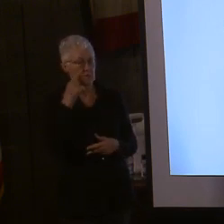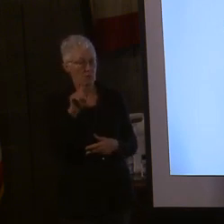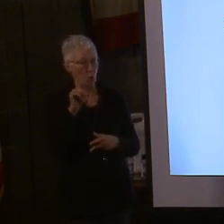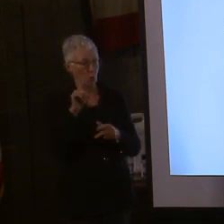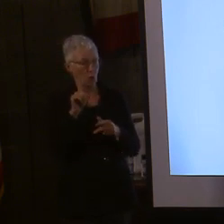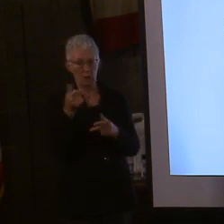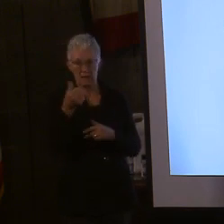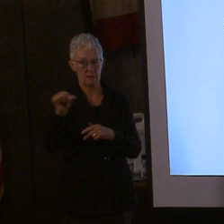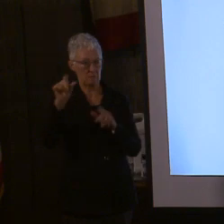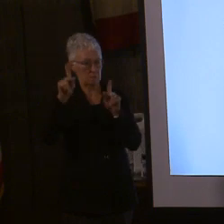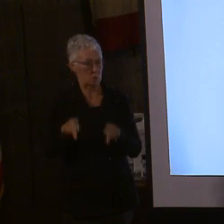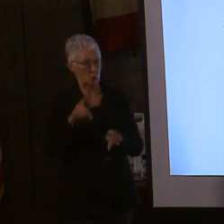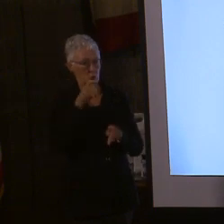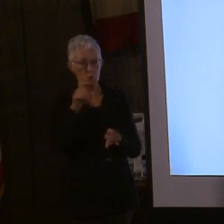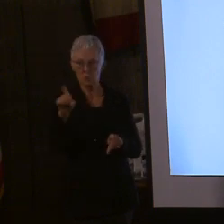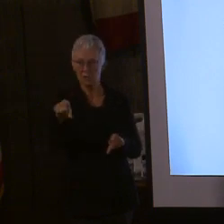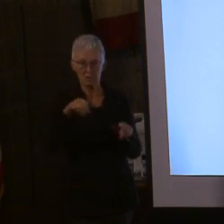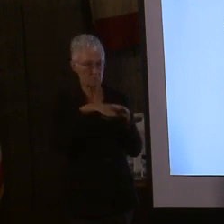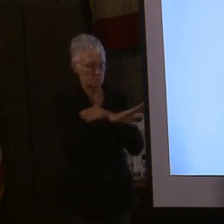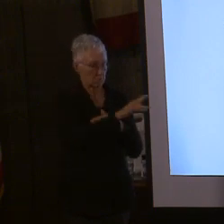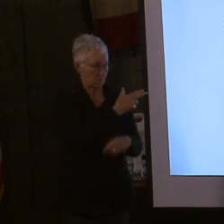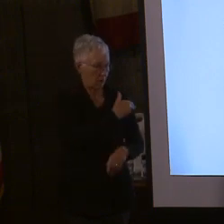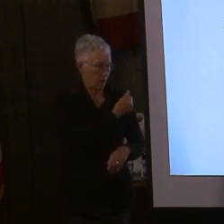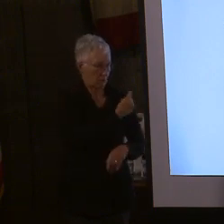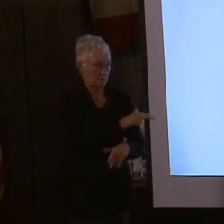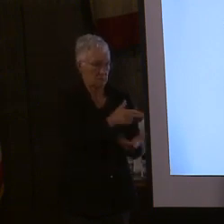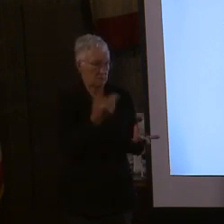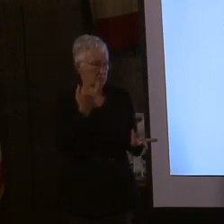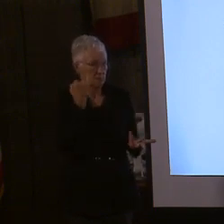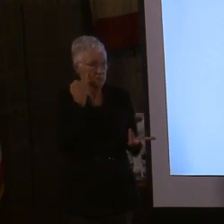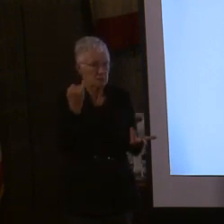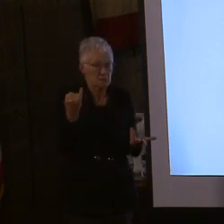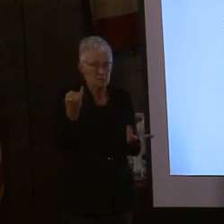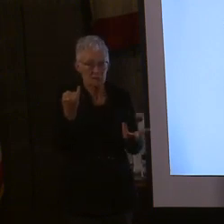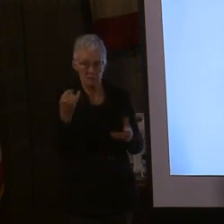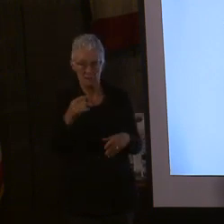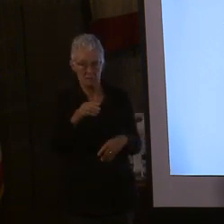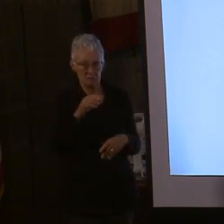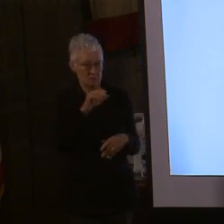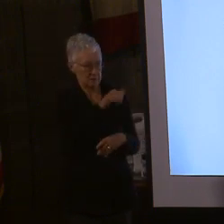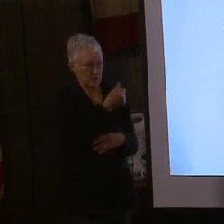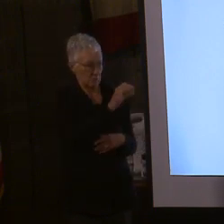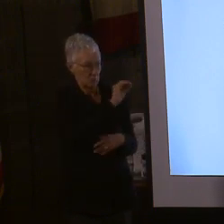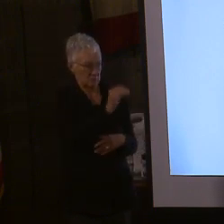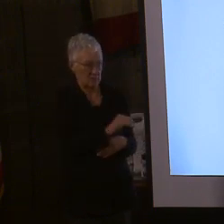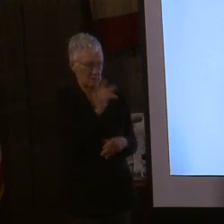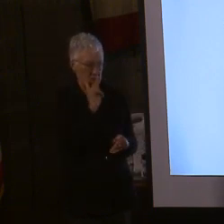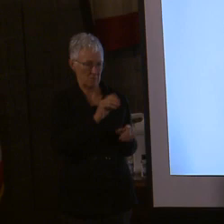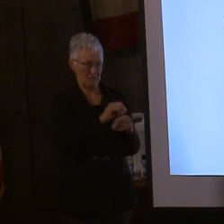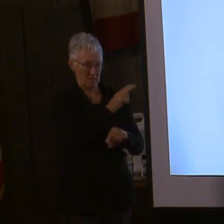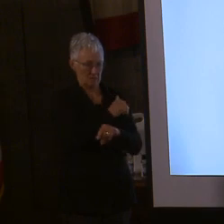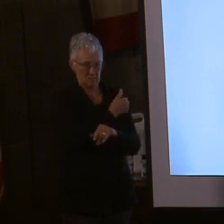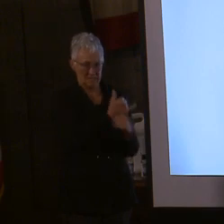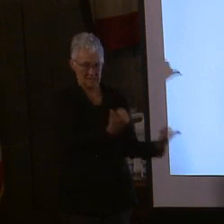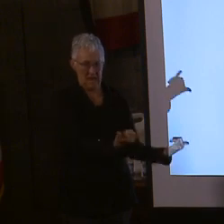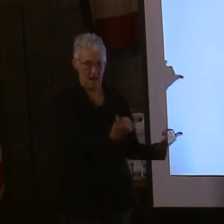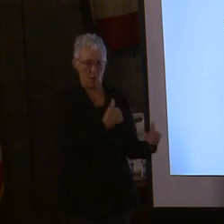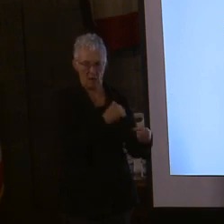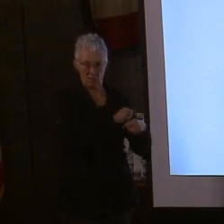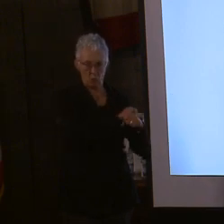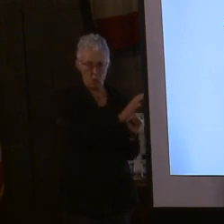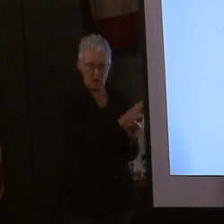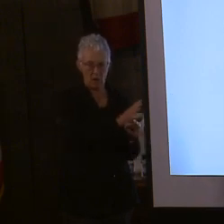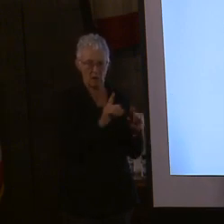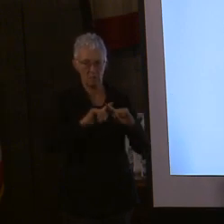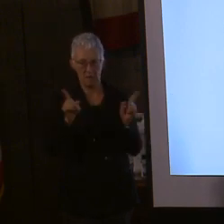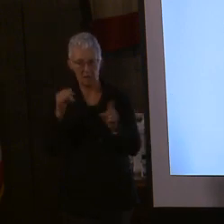coronavirus, because actually, if you look at, it's less than 10% of the people in our hospitals have coronavirus. But if there's no space at the